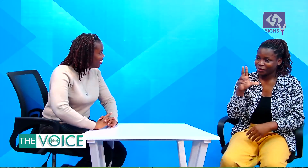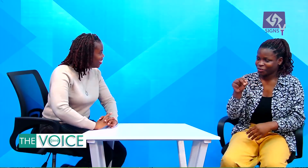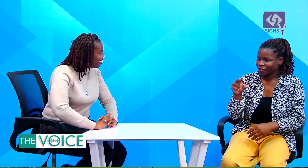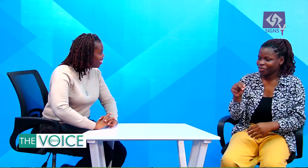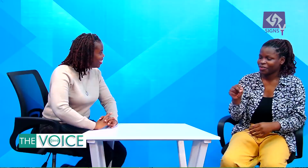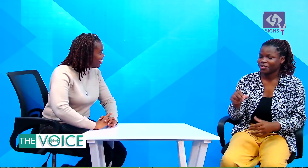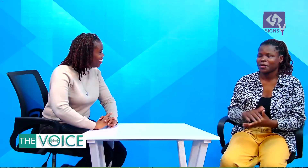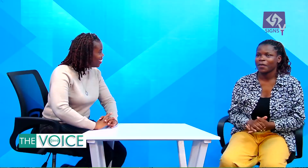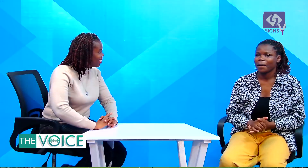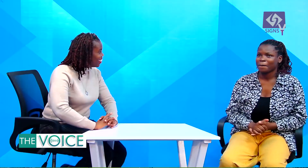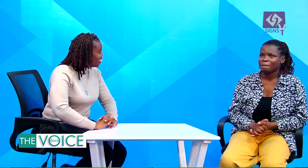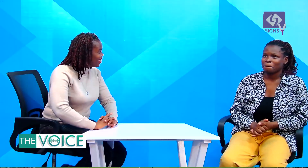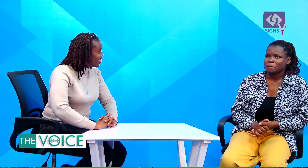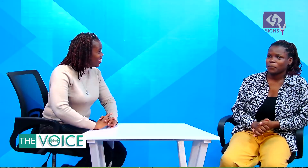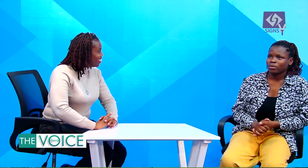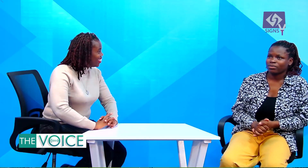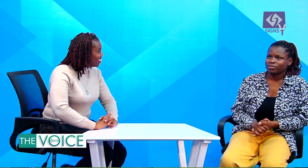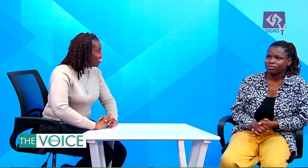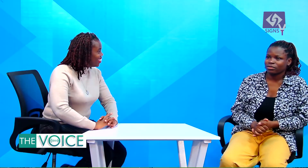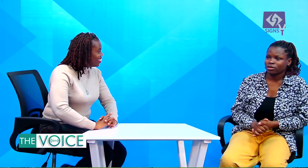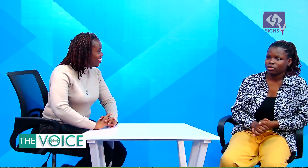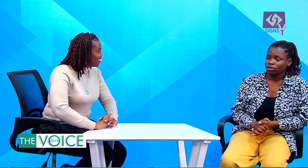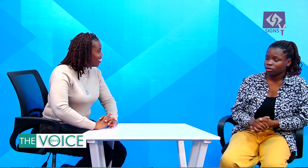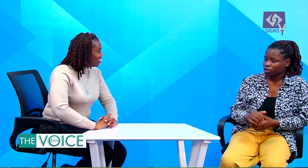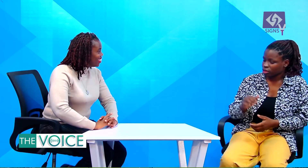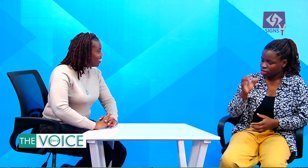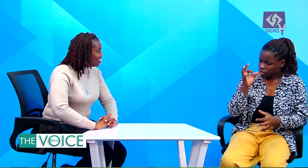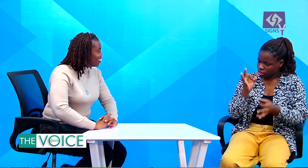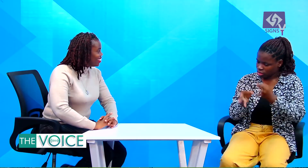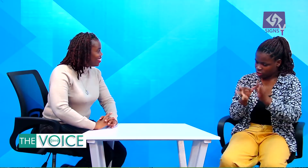What I'm saying is, sometimes yes, sometimes no.